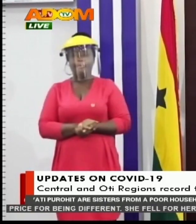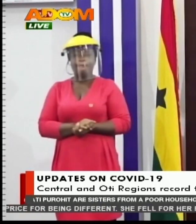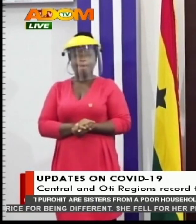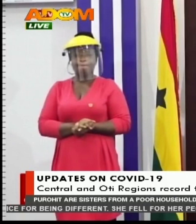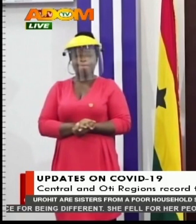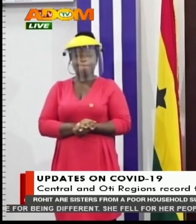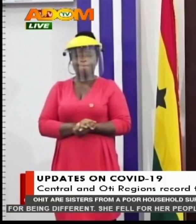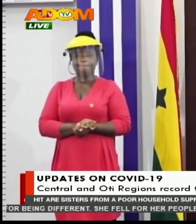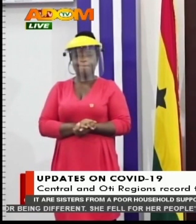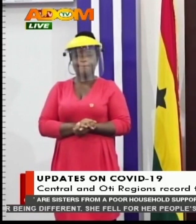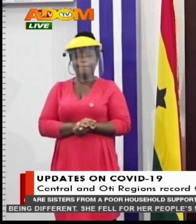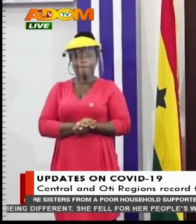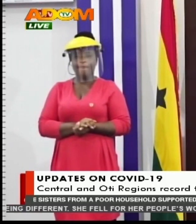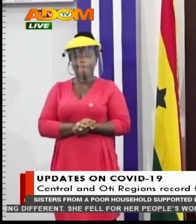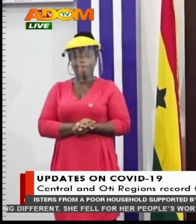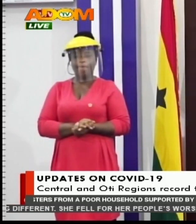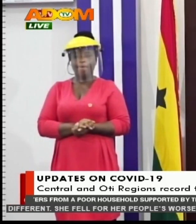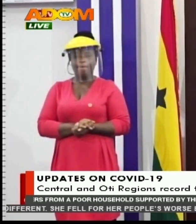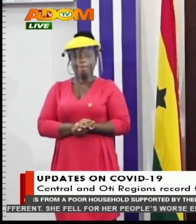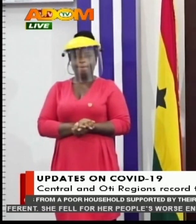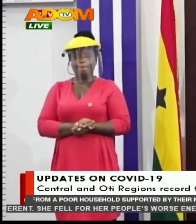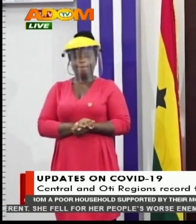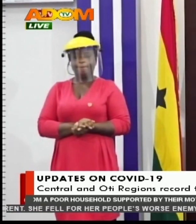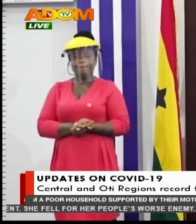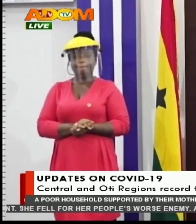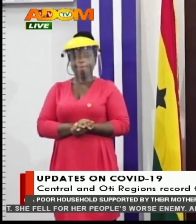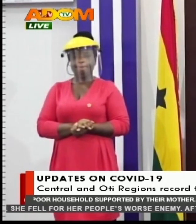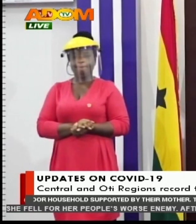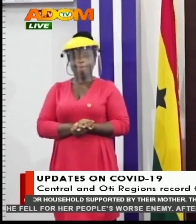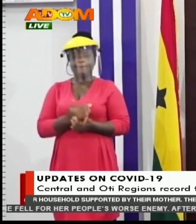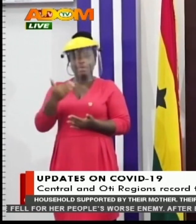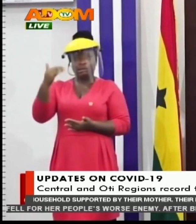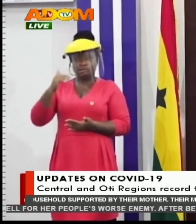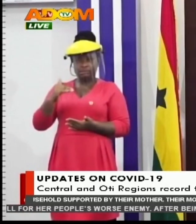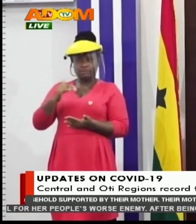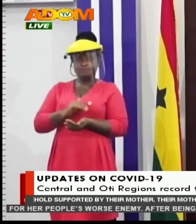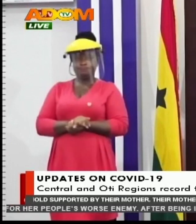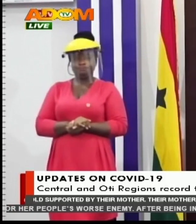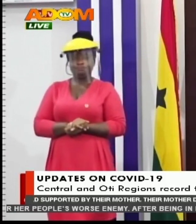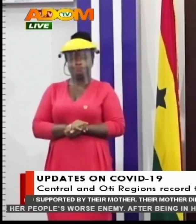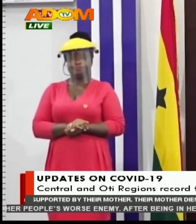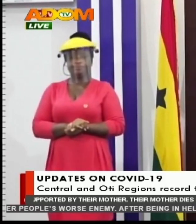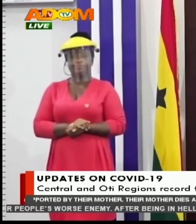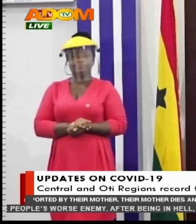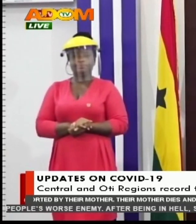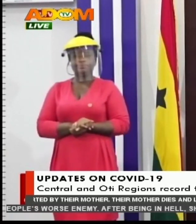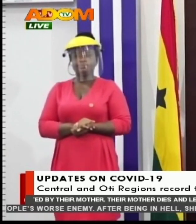You can also have for West Africa, in terms of the ranking, you can see not necessarily in ranking, Ghana has